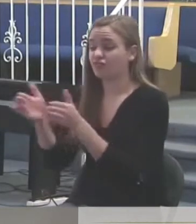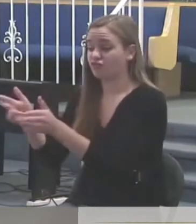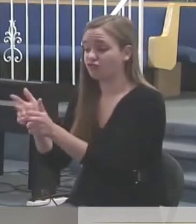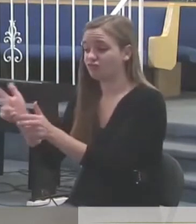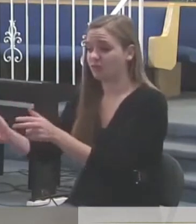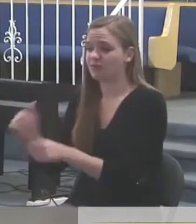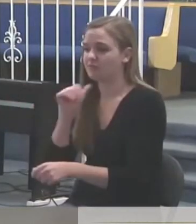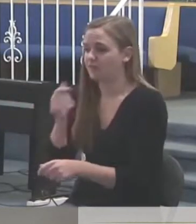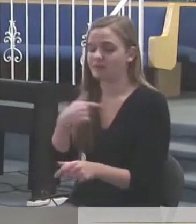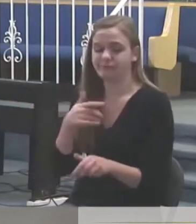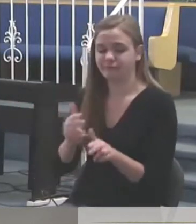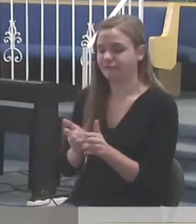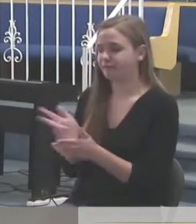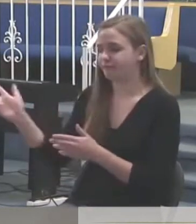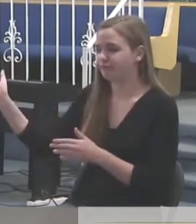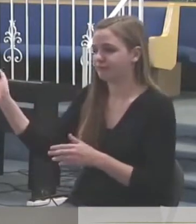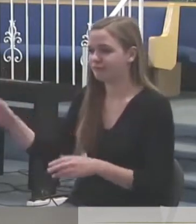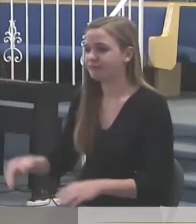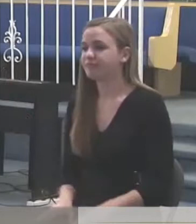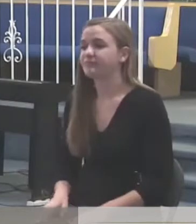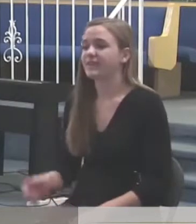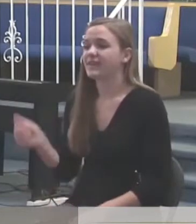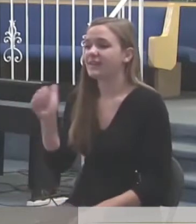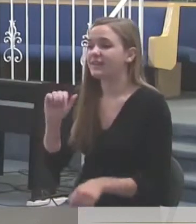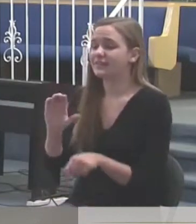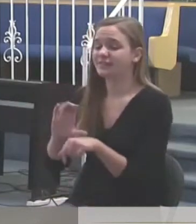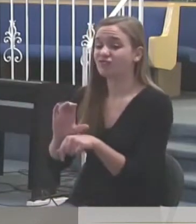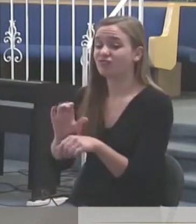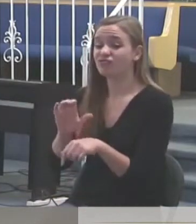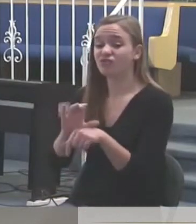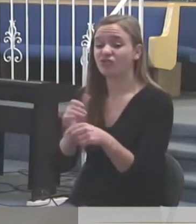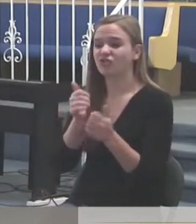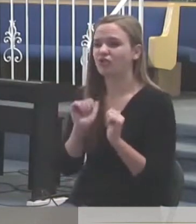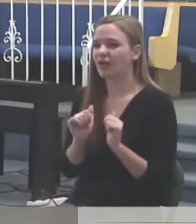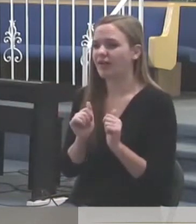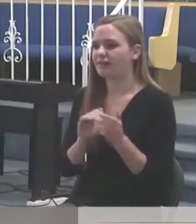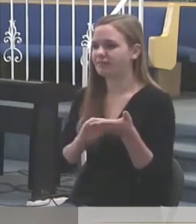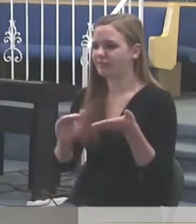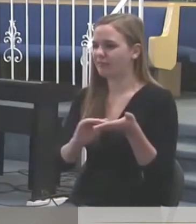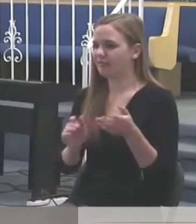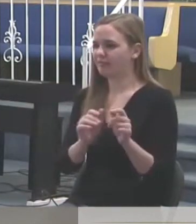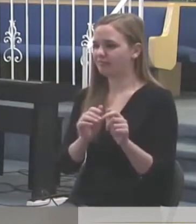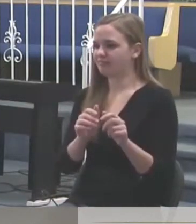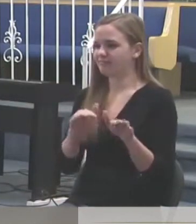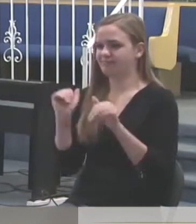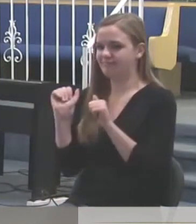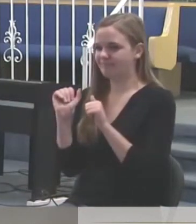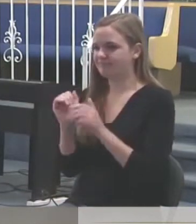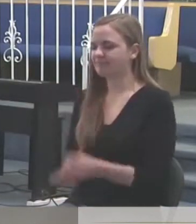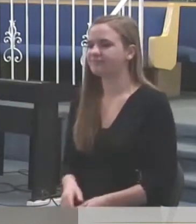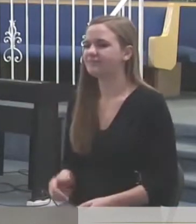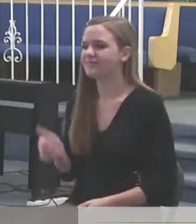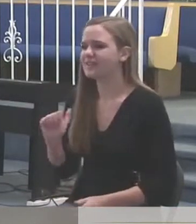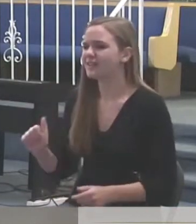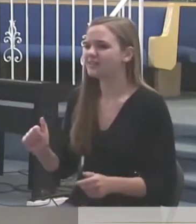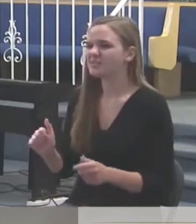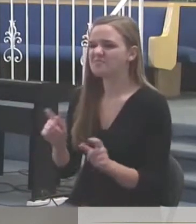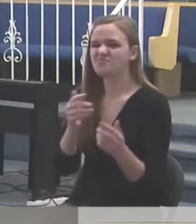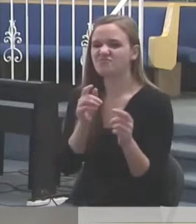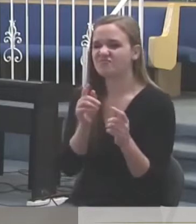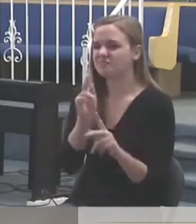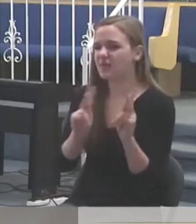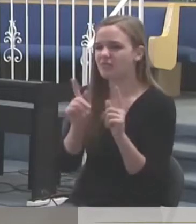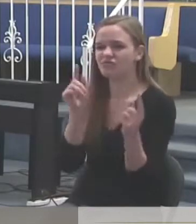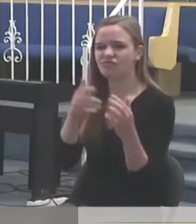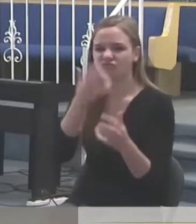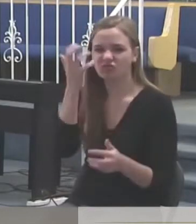leaving. Anything to get out of coming to church. Any reason that we can think up to be mad at somebody. And I can tell